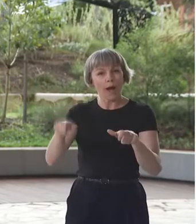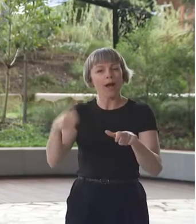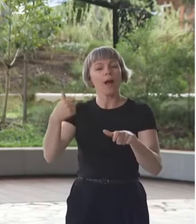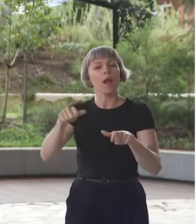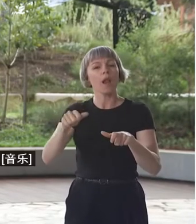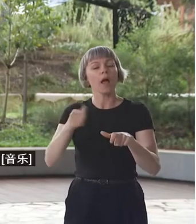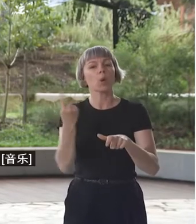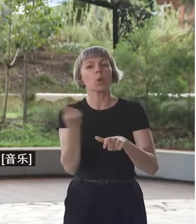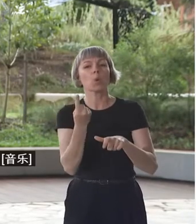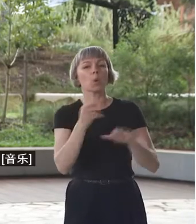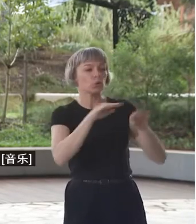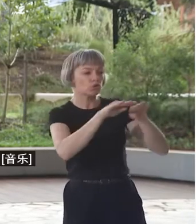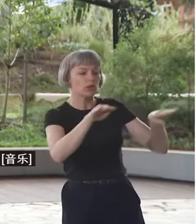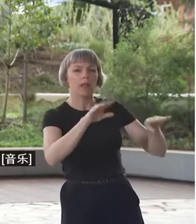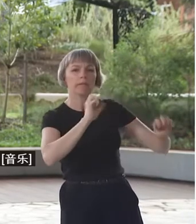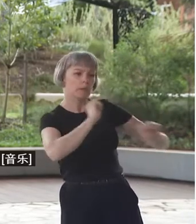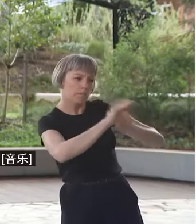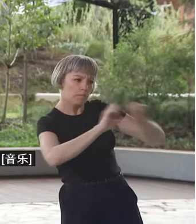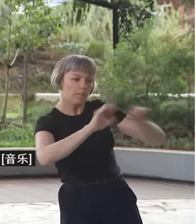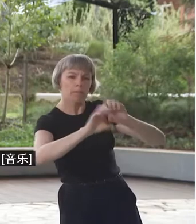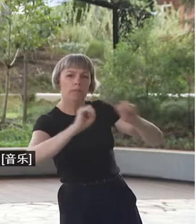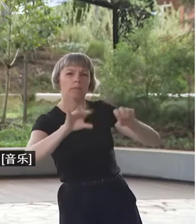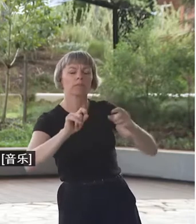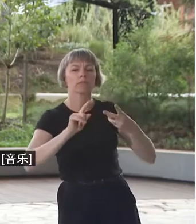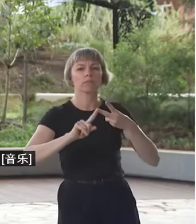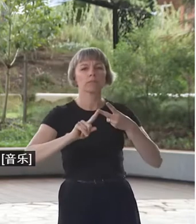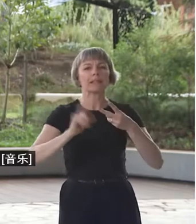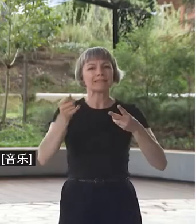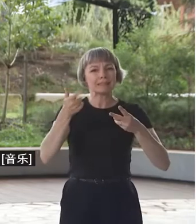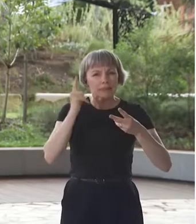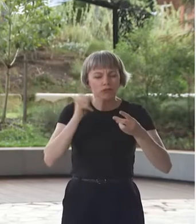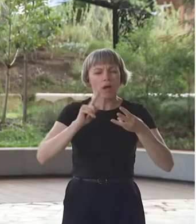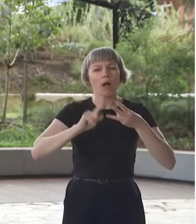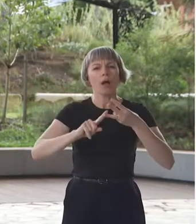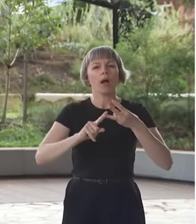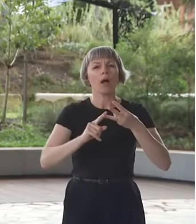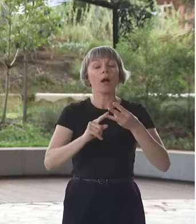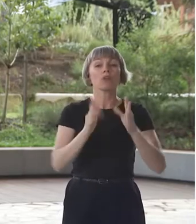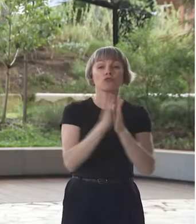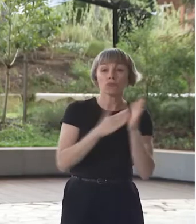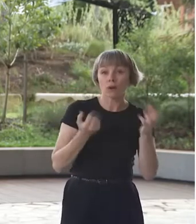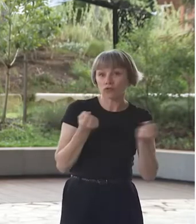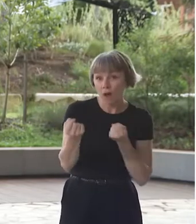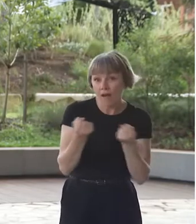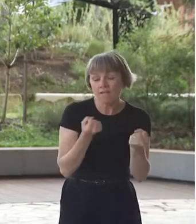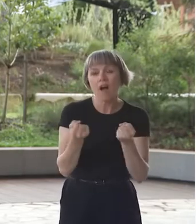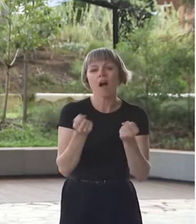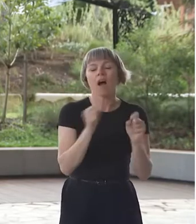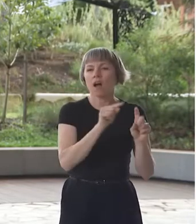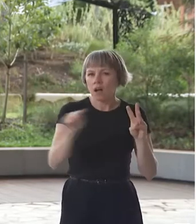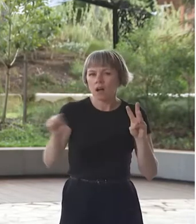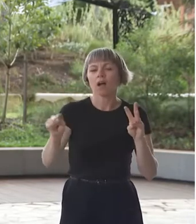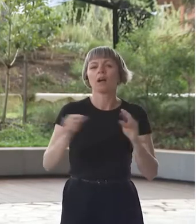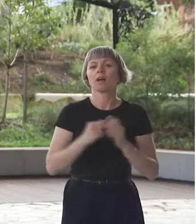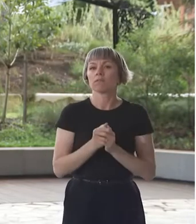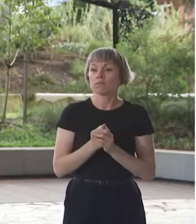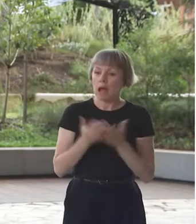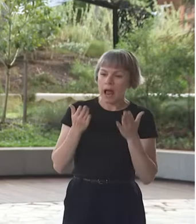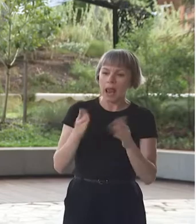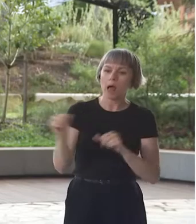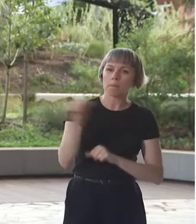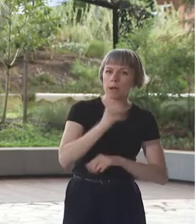with more normal, for larger families? It must be a struggle right now for them to get meal on the table and purchasing that's in